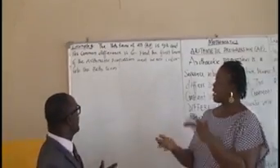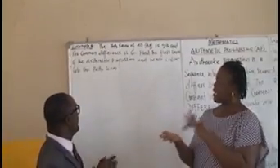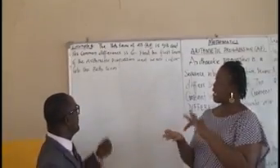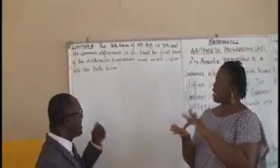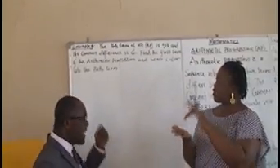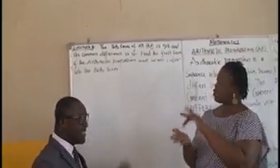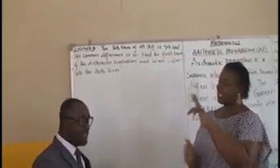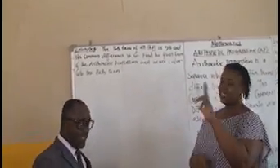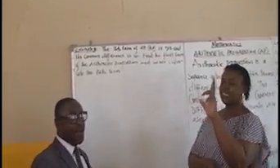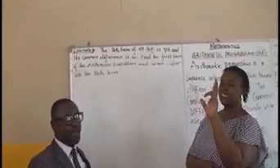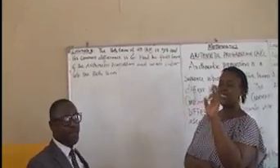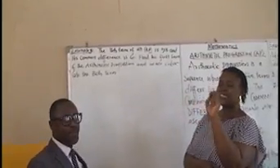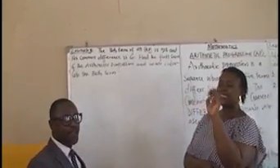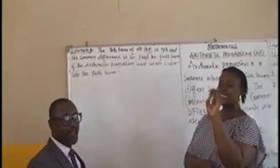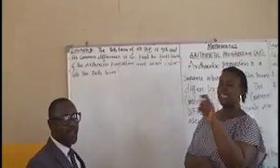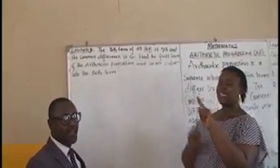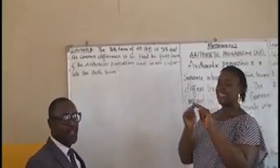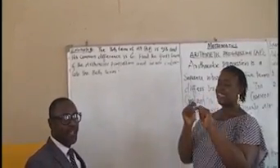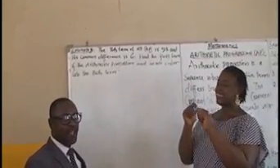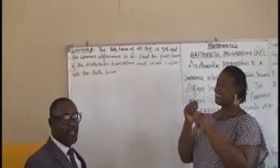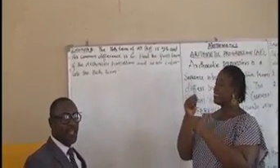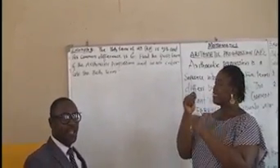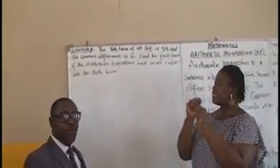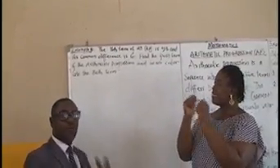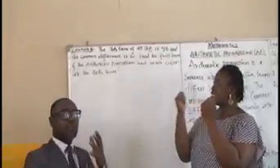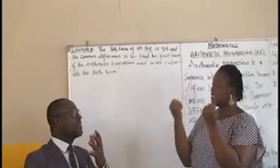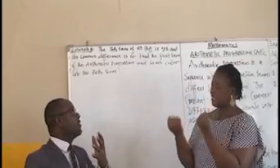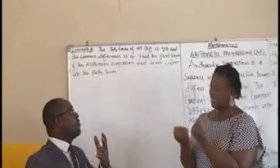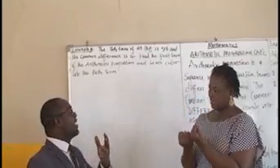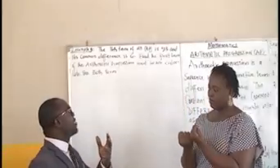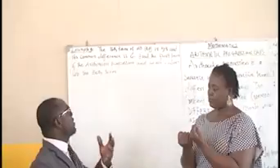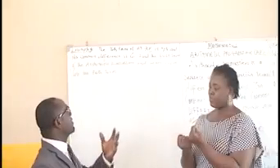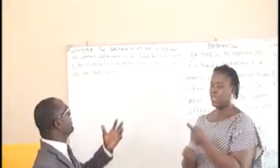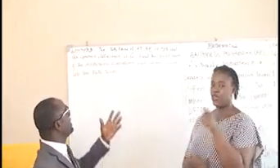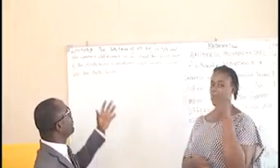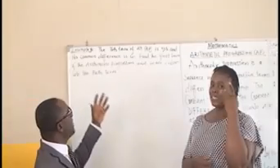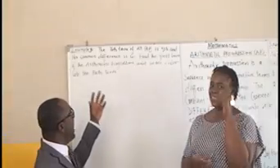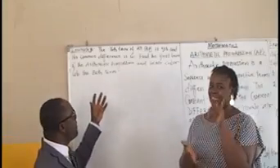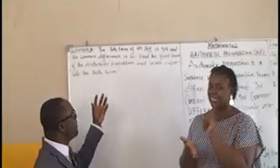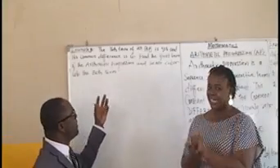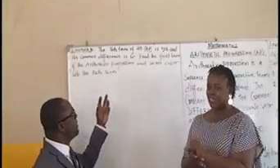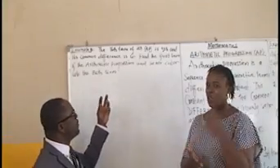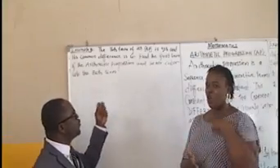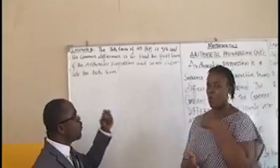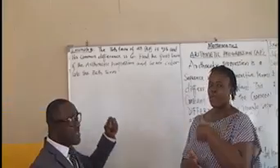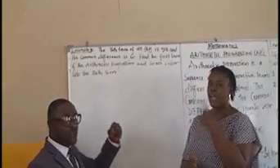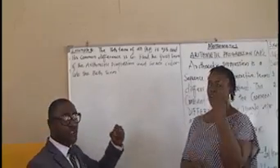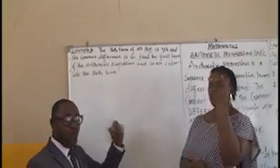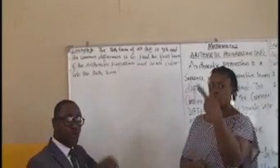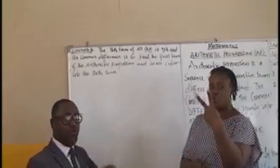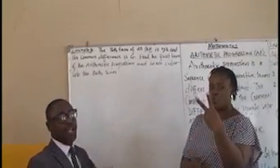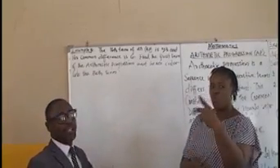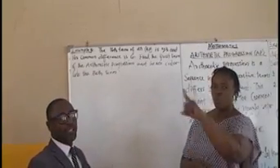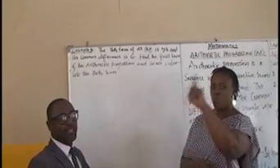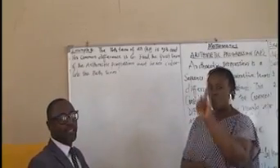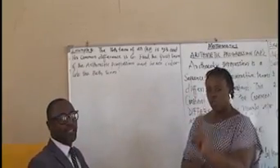calculate the 30th 10. You will look at the question that we have 2 questions we